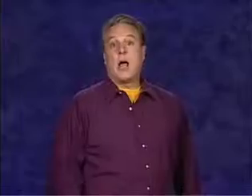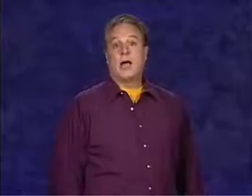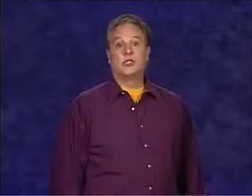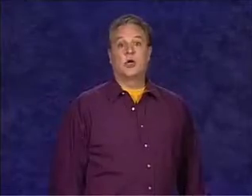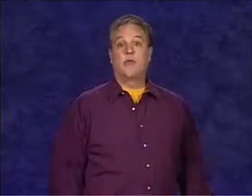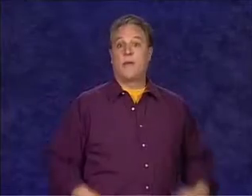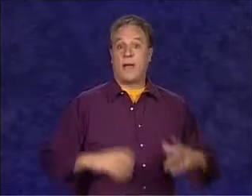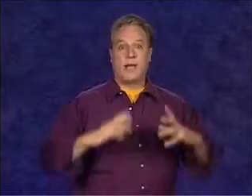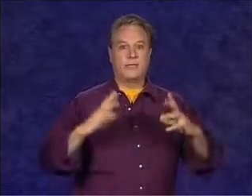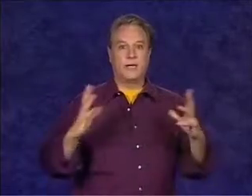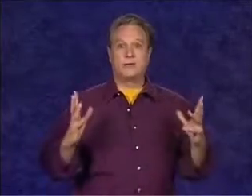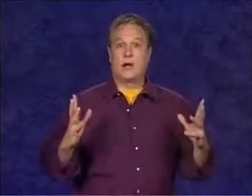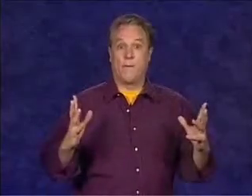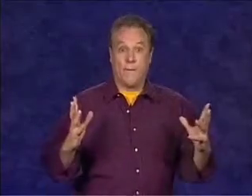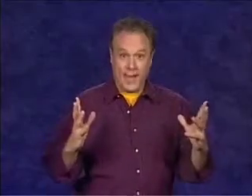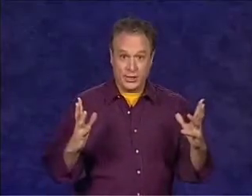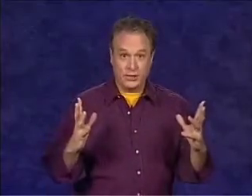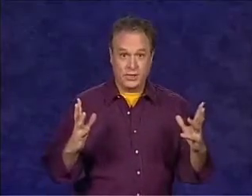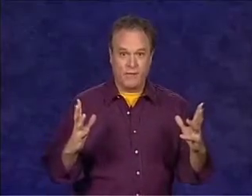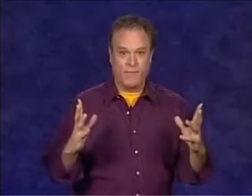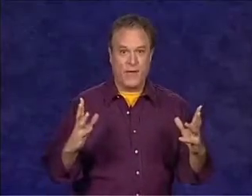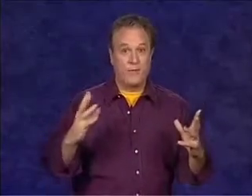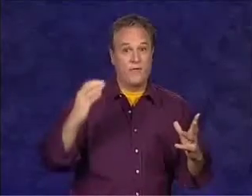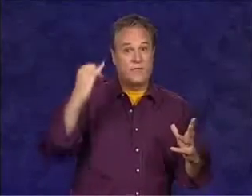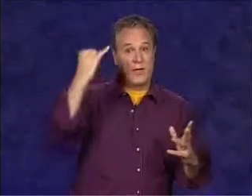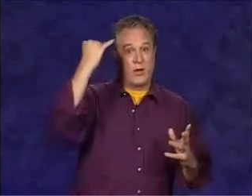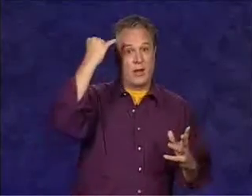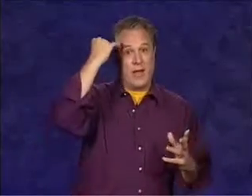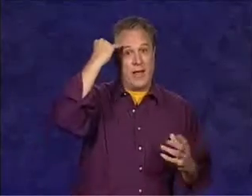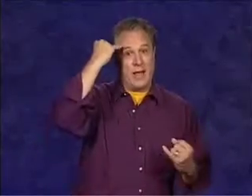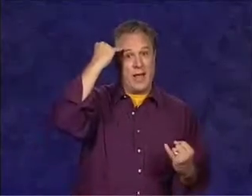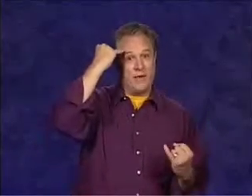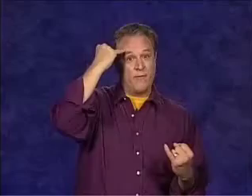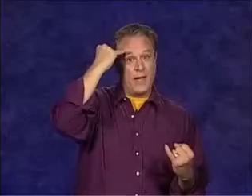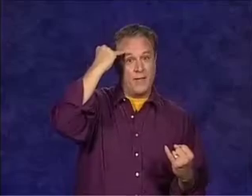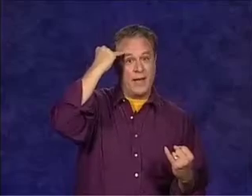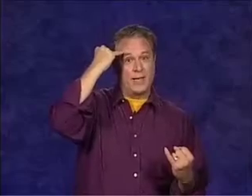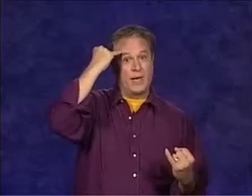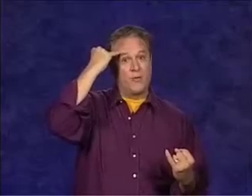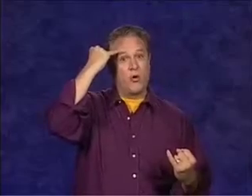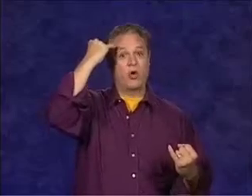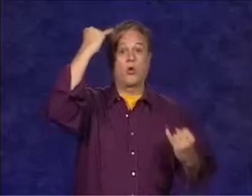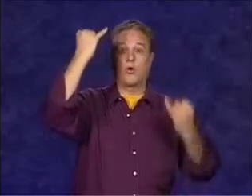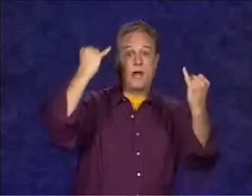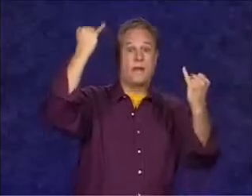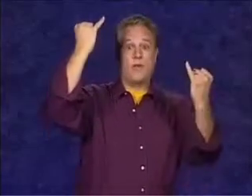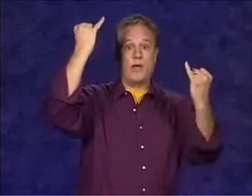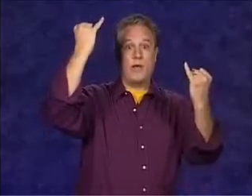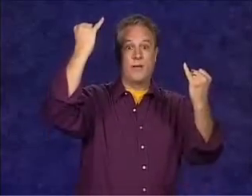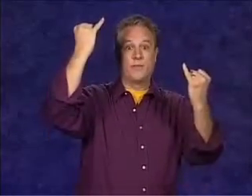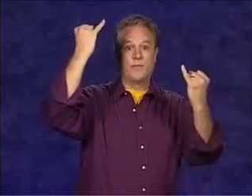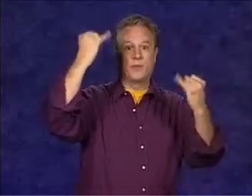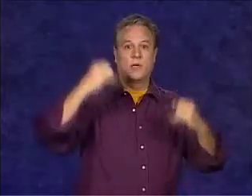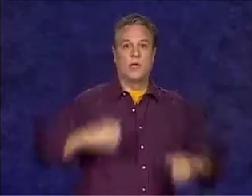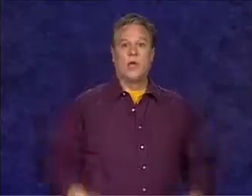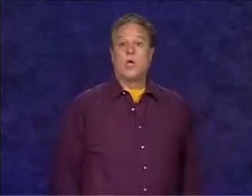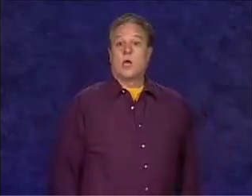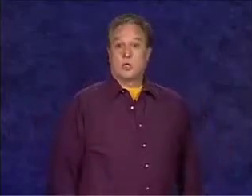I show that my ideas are imaginative by moving the letter I out of my mind in a more creative way. Use